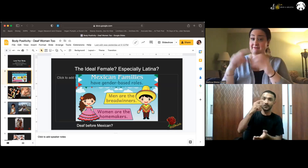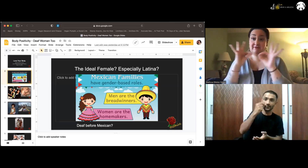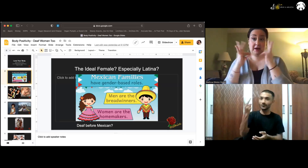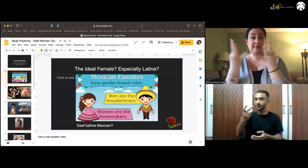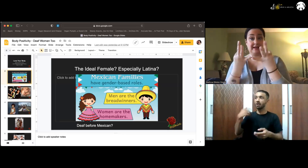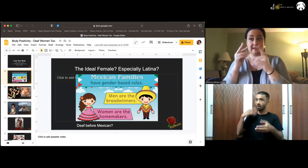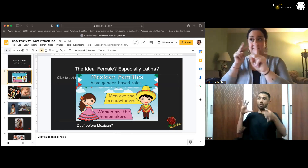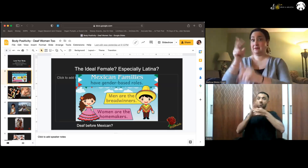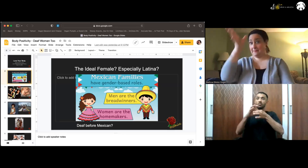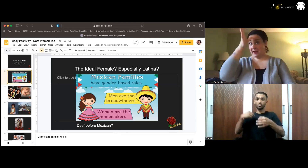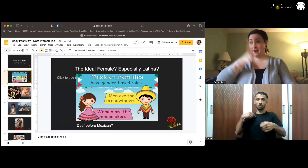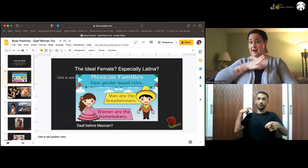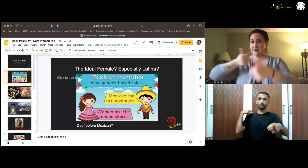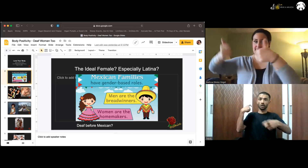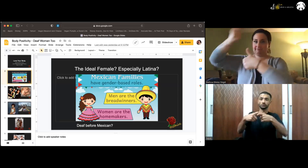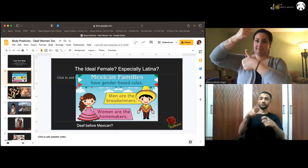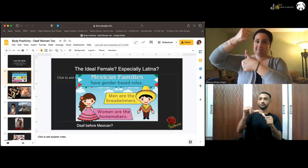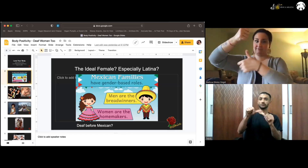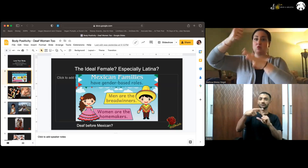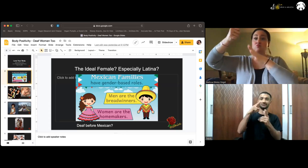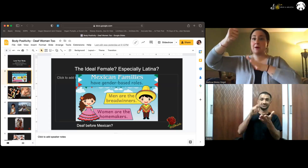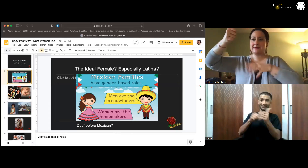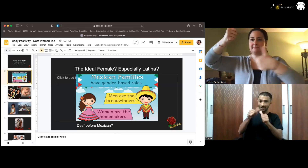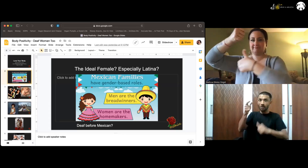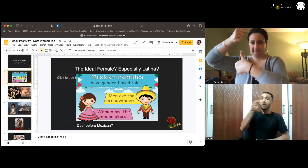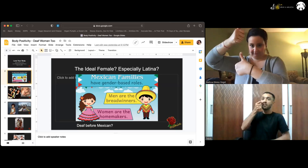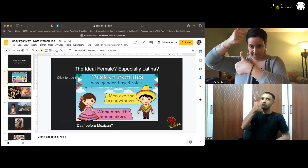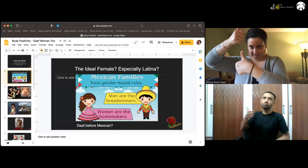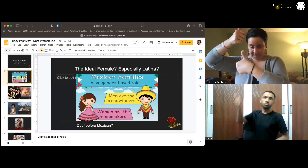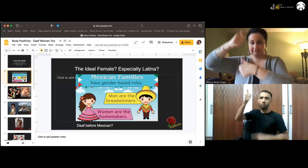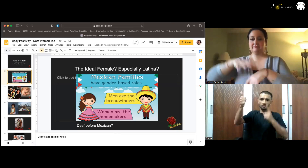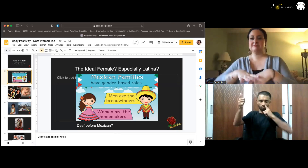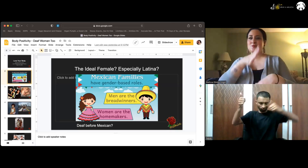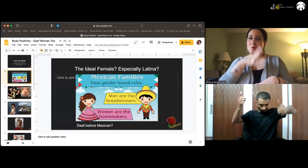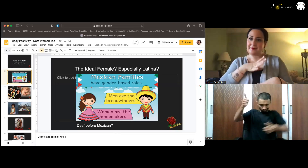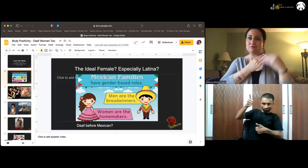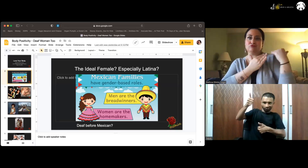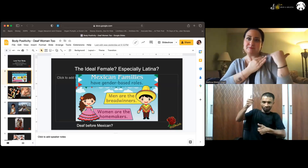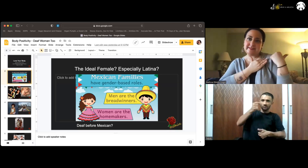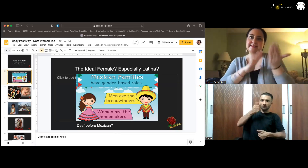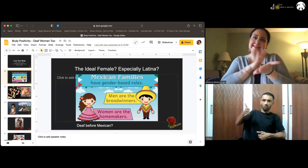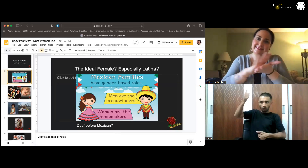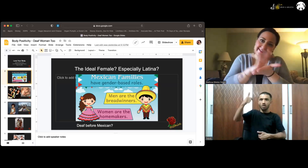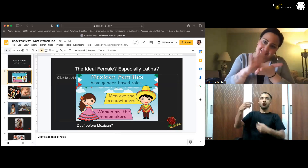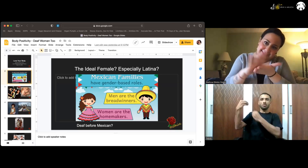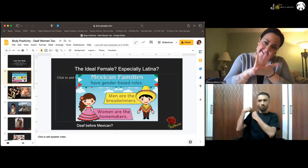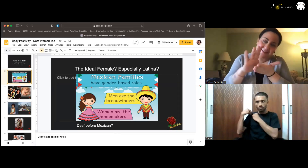Saurabh, do you want me to switch? I need the sounds to be switched off. So if you can have co-host given to us, then we can do it